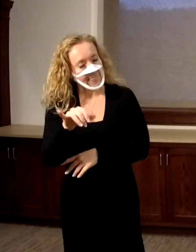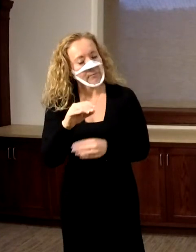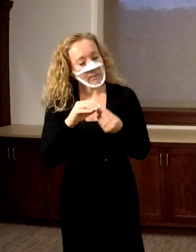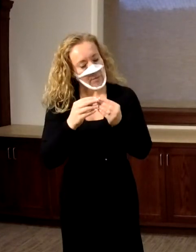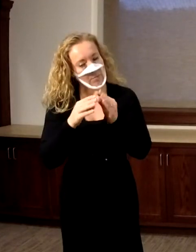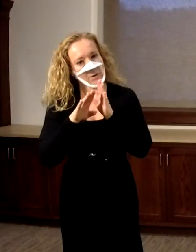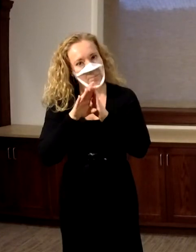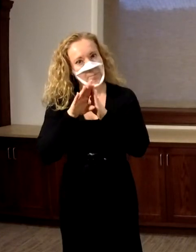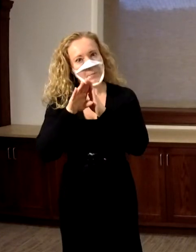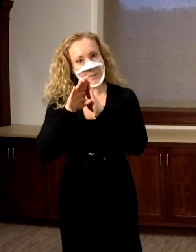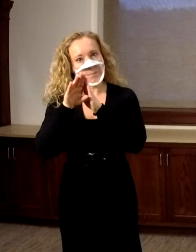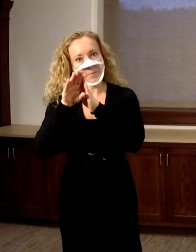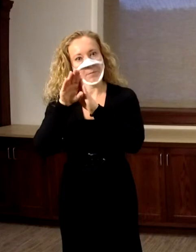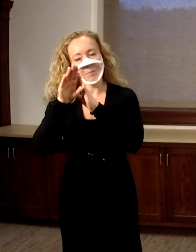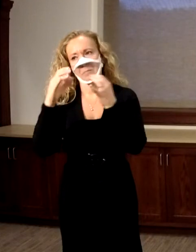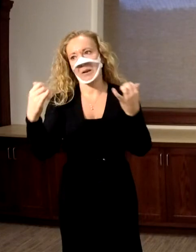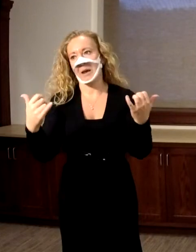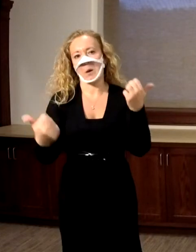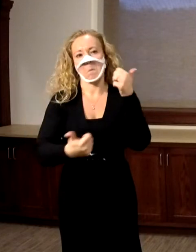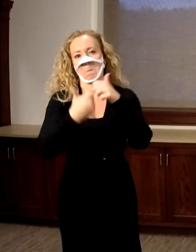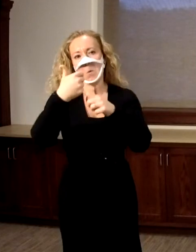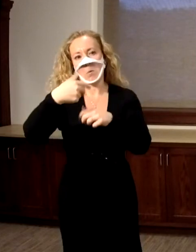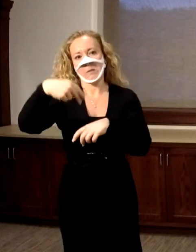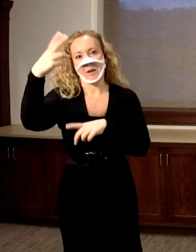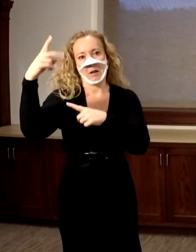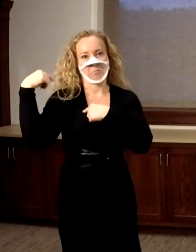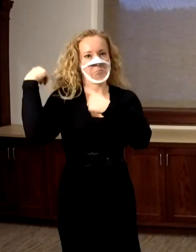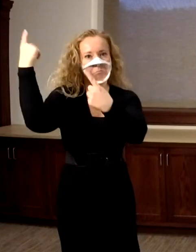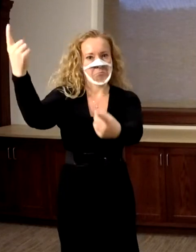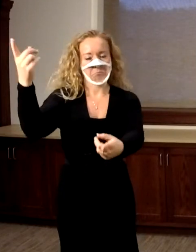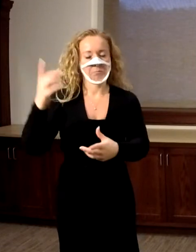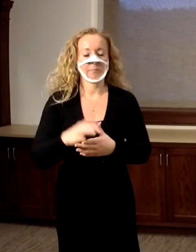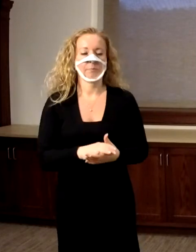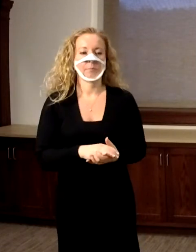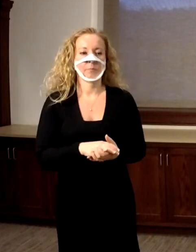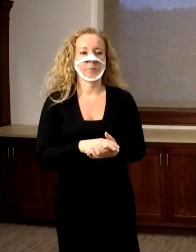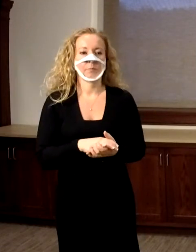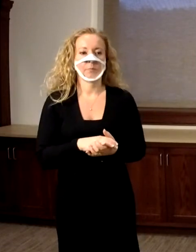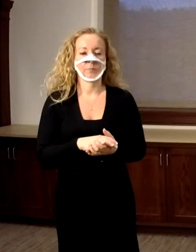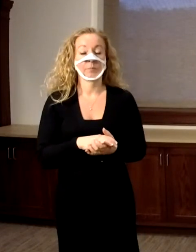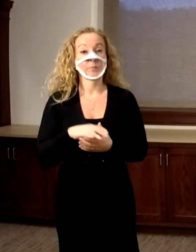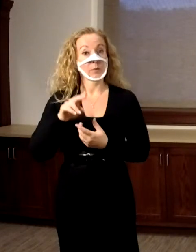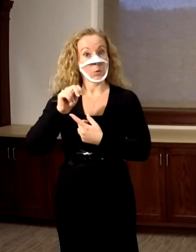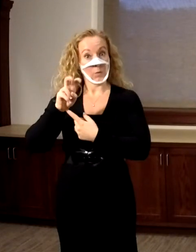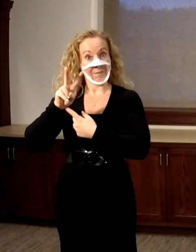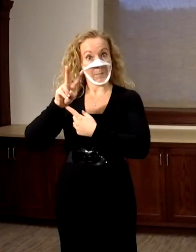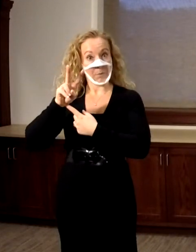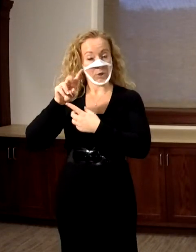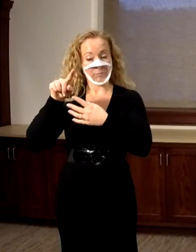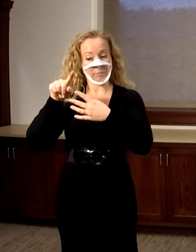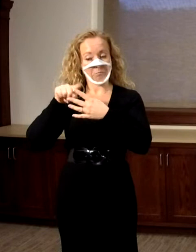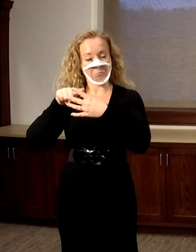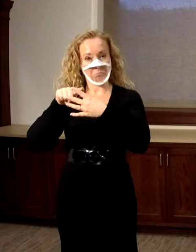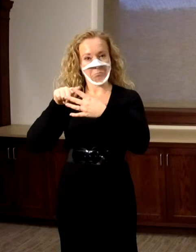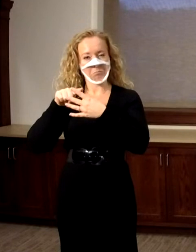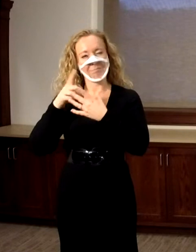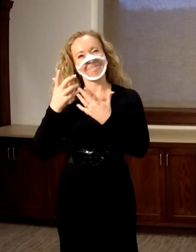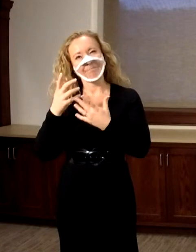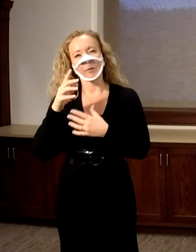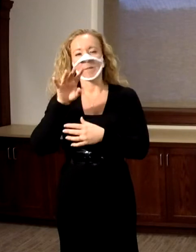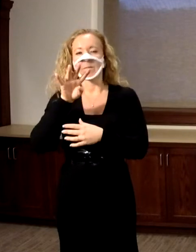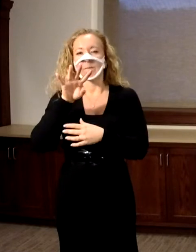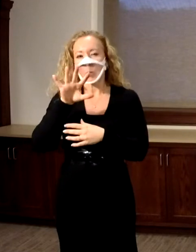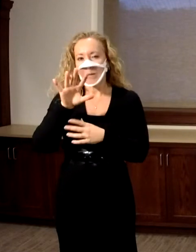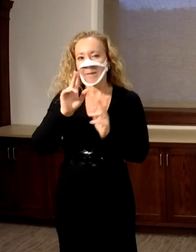climb and are at an all-time high. At the start of November, there were about 45 county